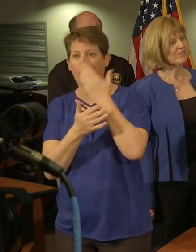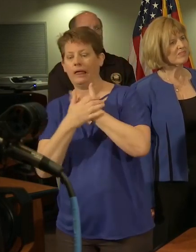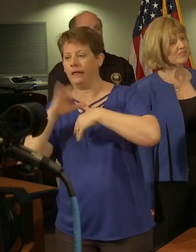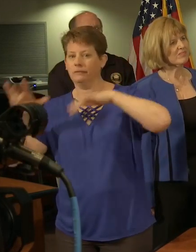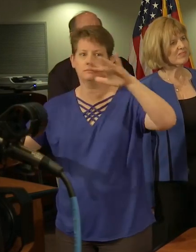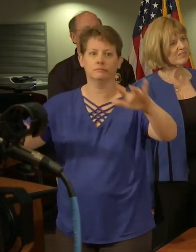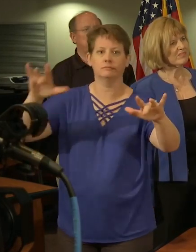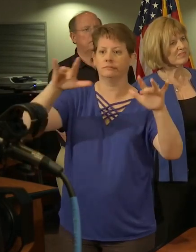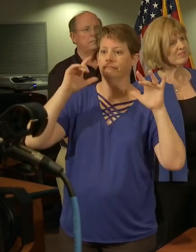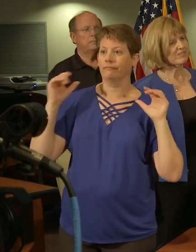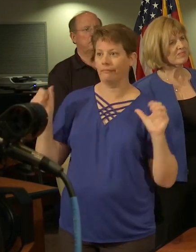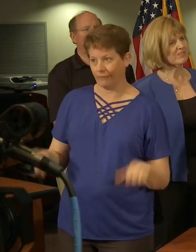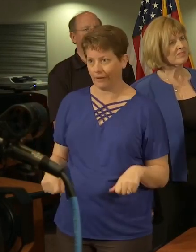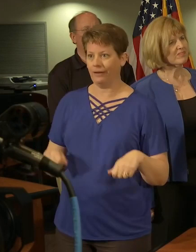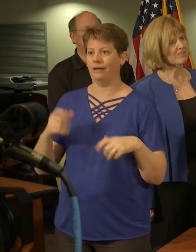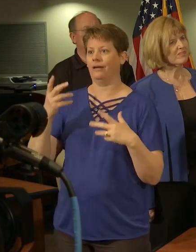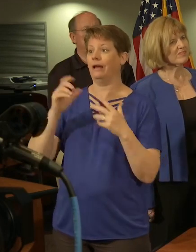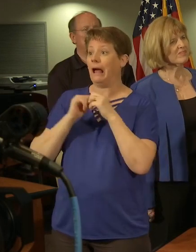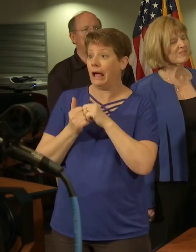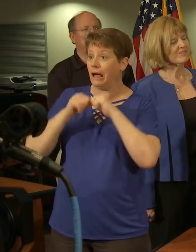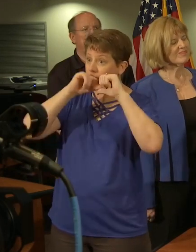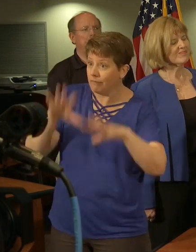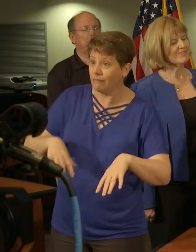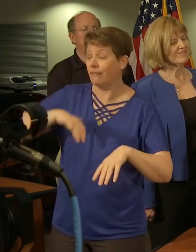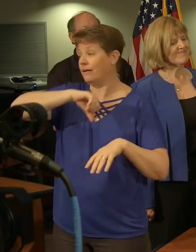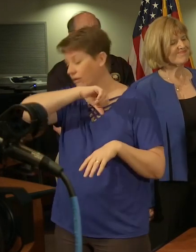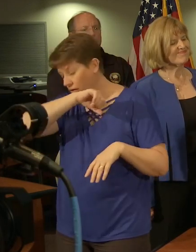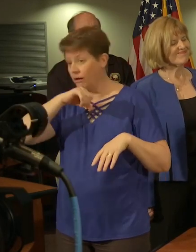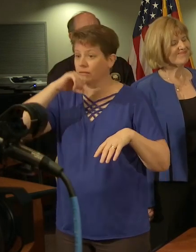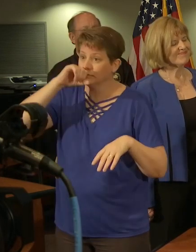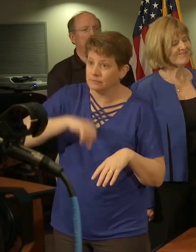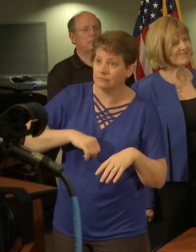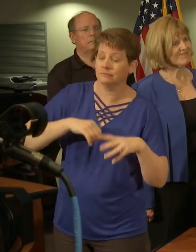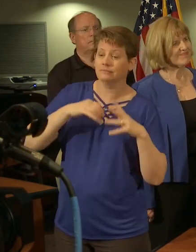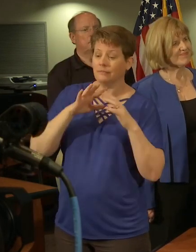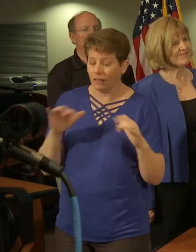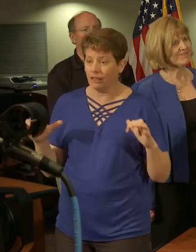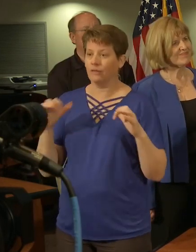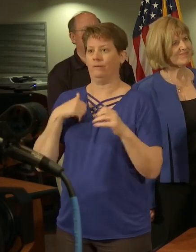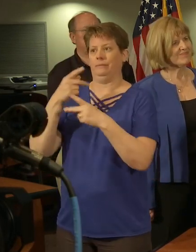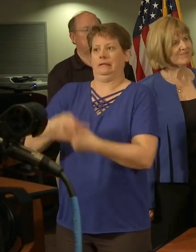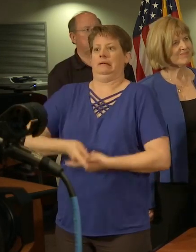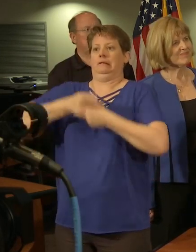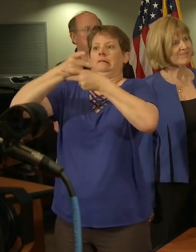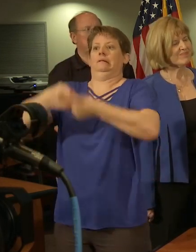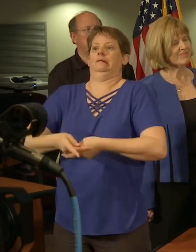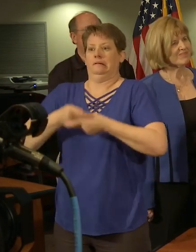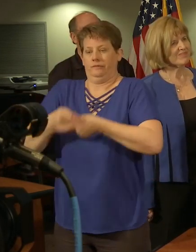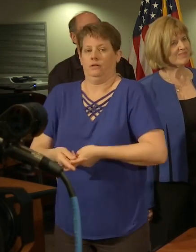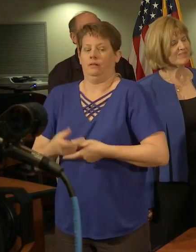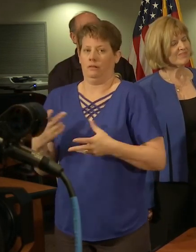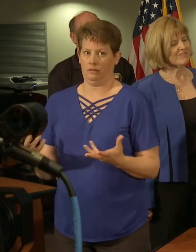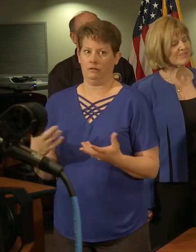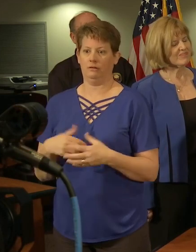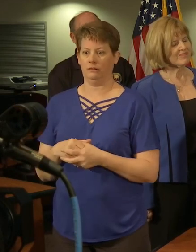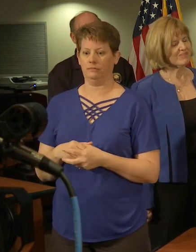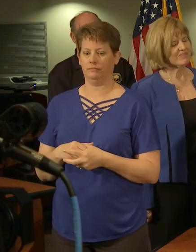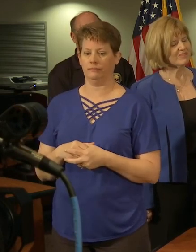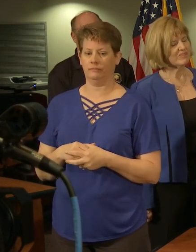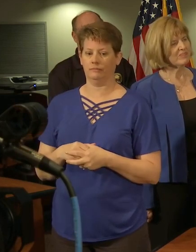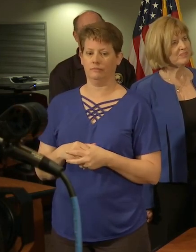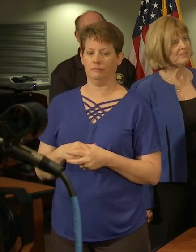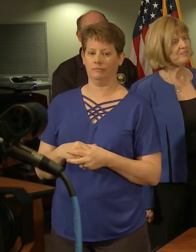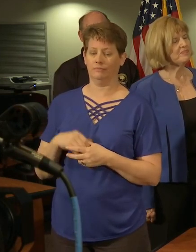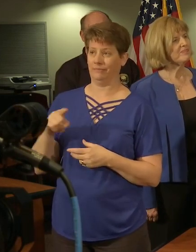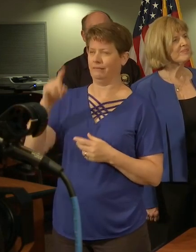We know it's produced by coughing and sneezing, and we just have to be very careful. And if you think about it,